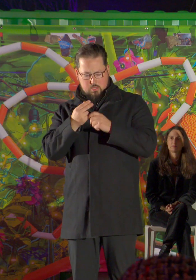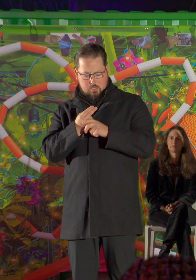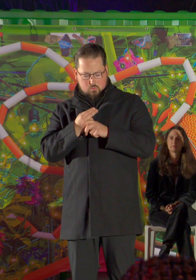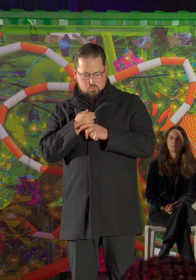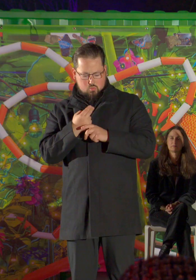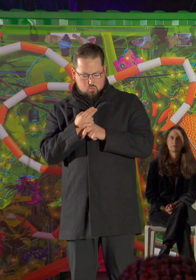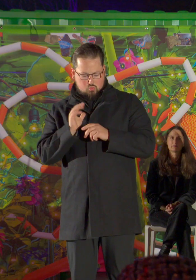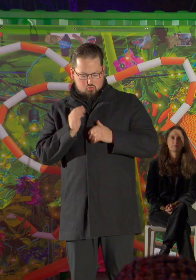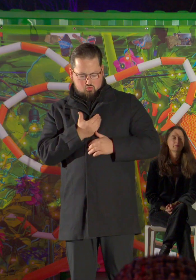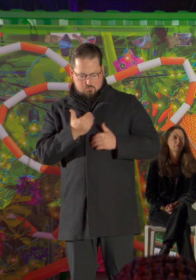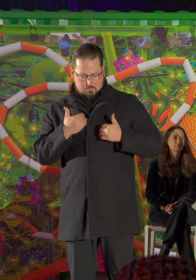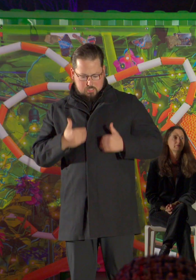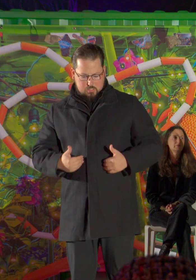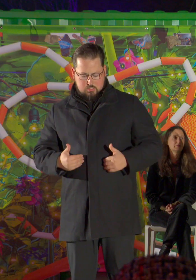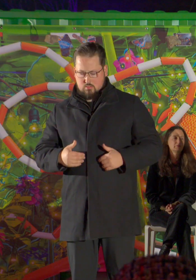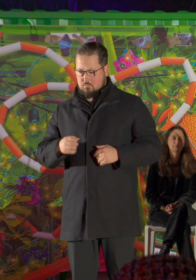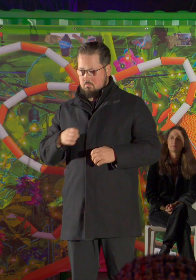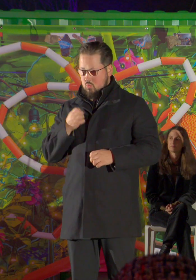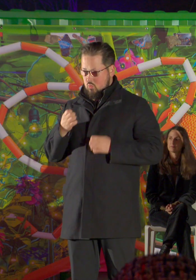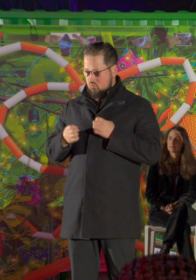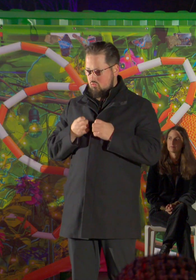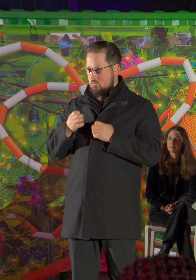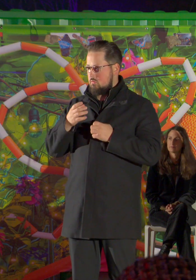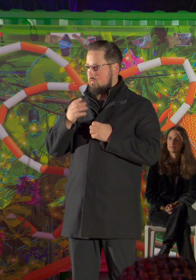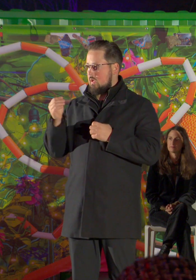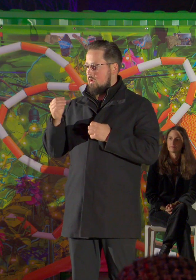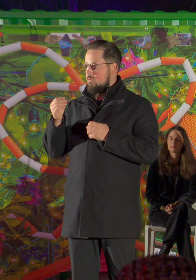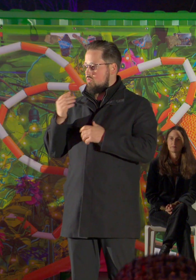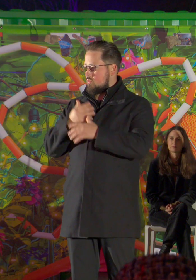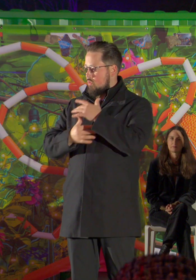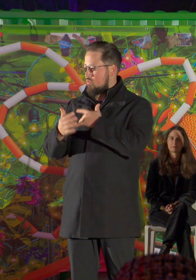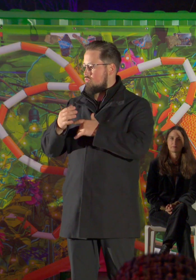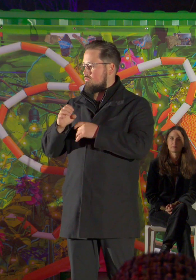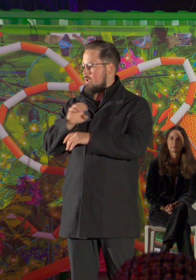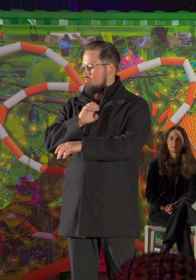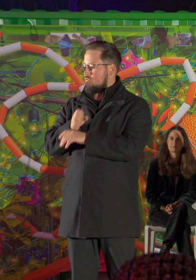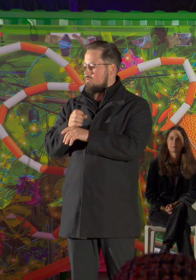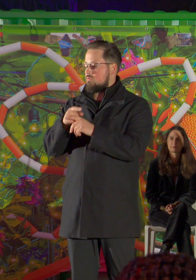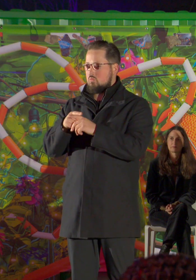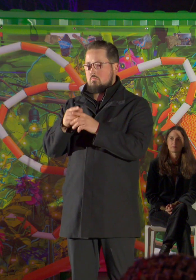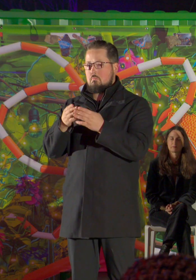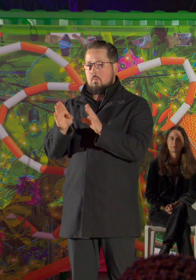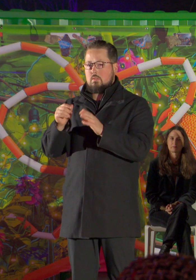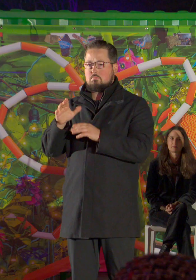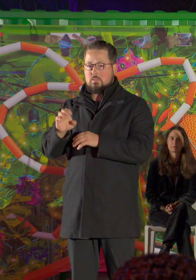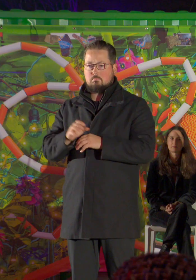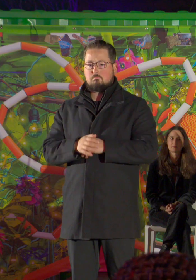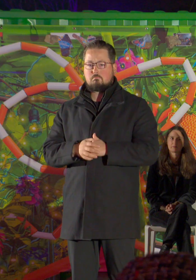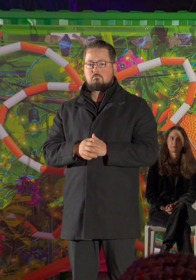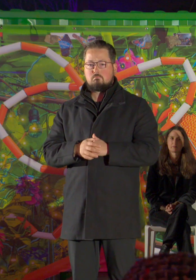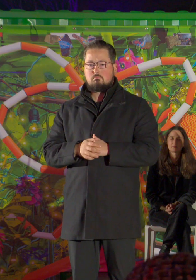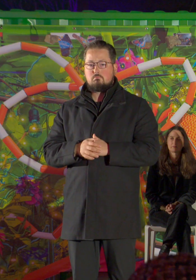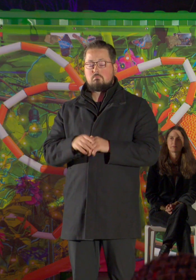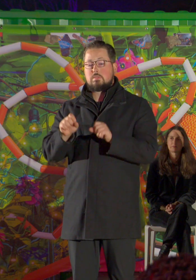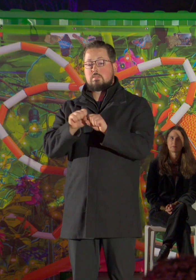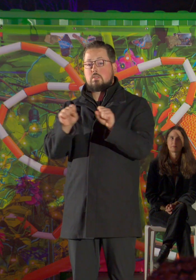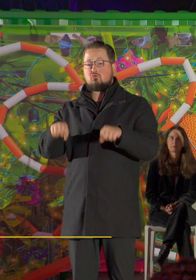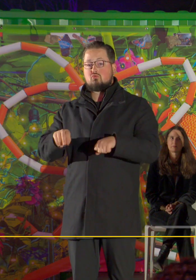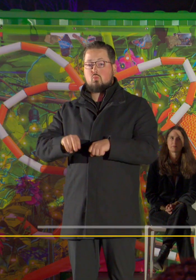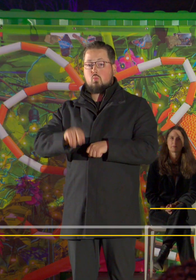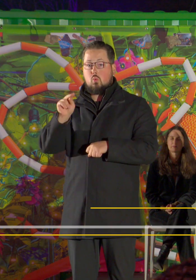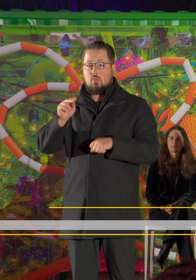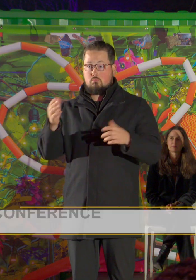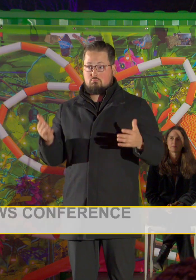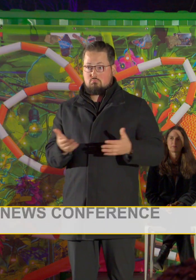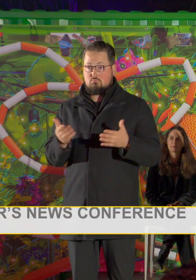use our bodies, our emotion, and our social energy to public space. Station North